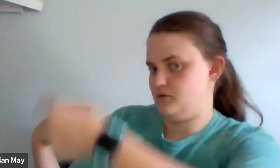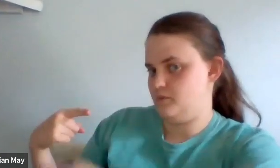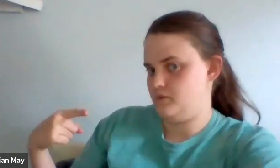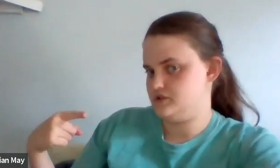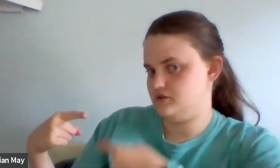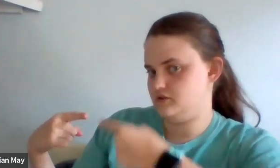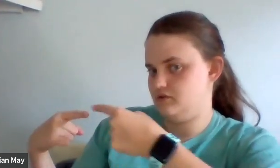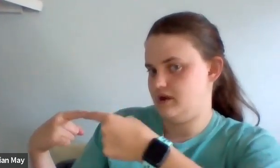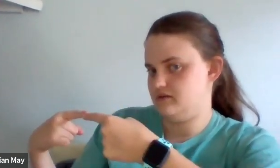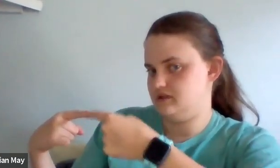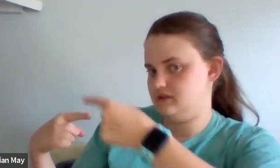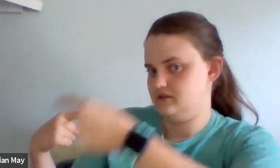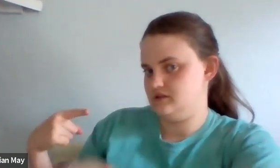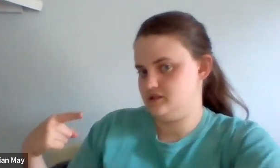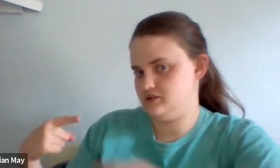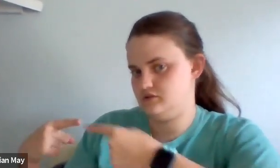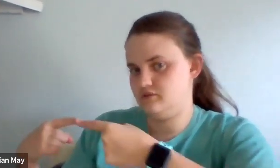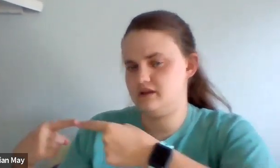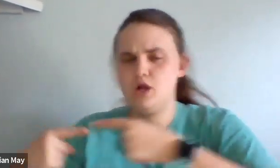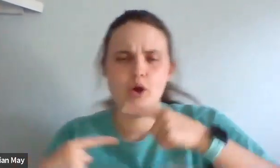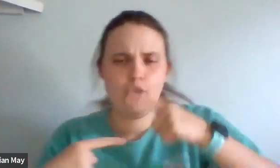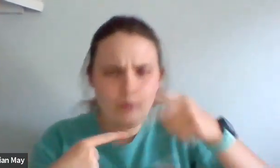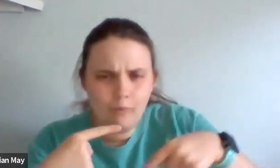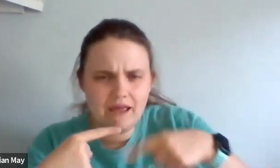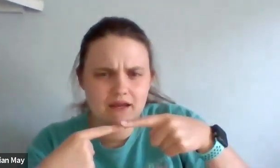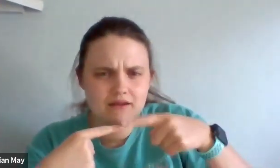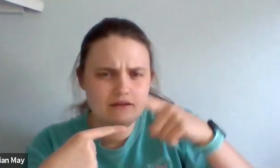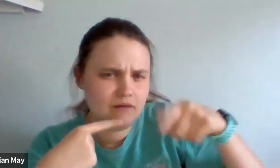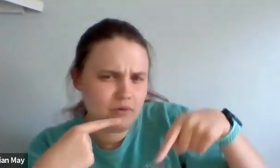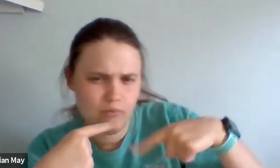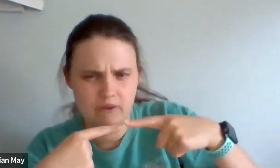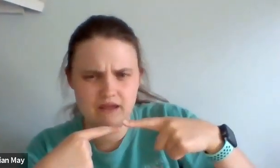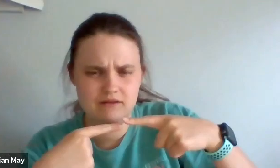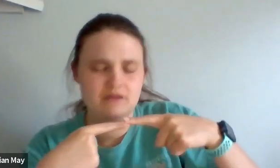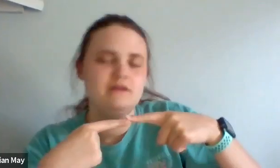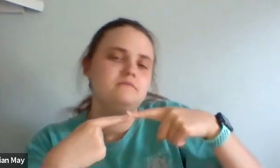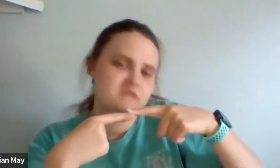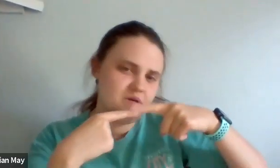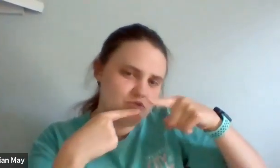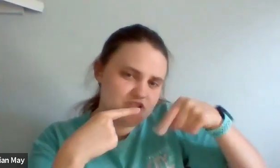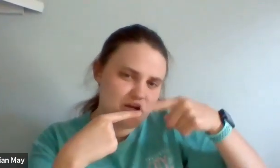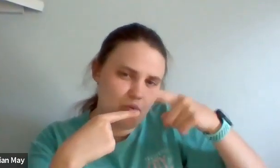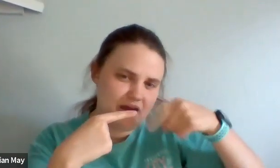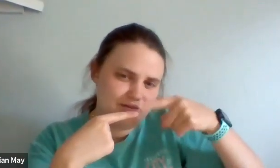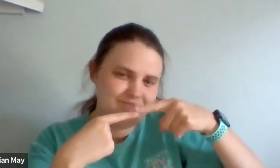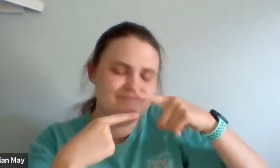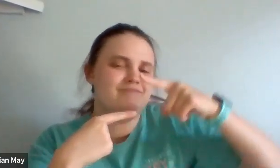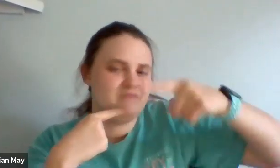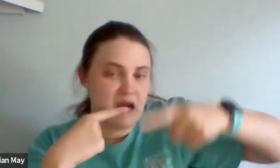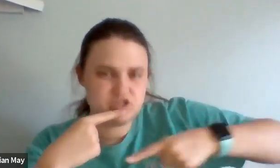So circle around it. When. Some people will just kind of go when. I'm trying to